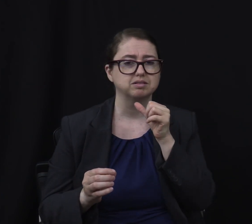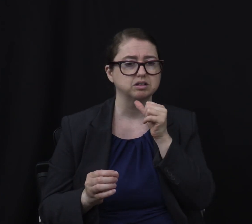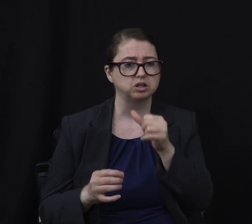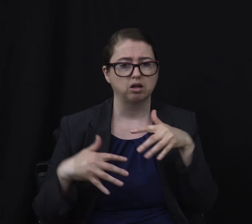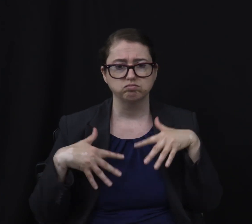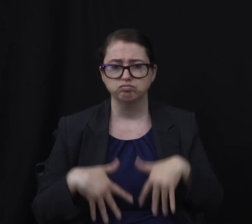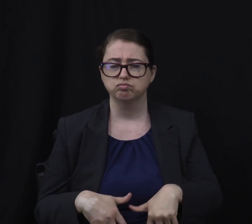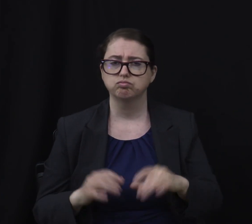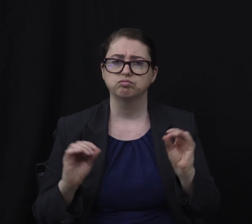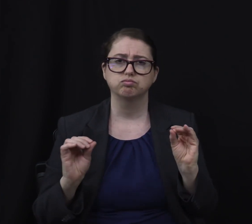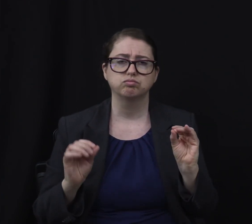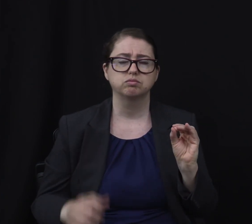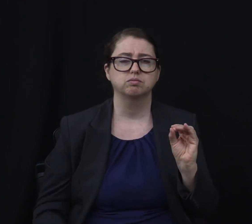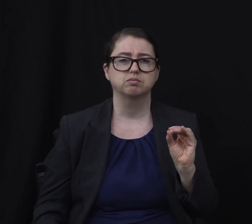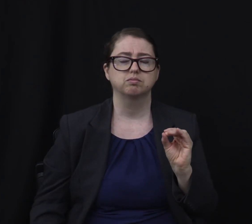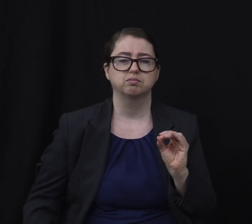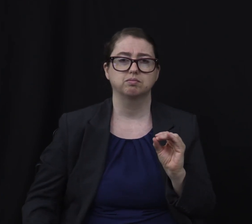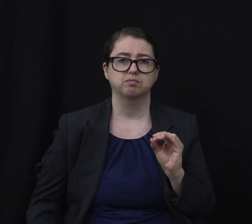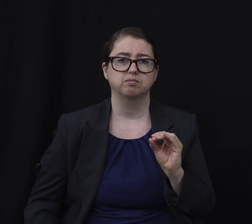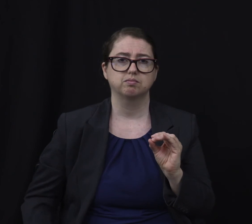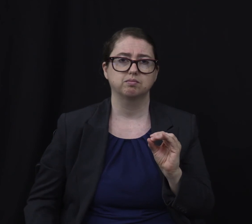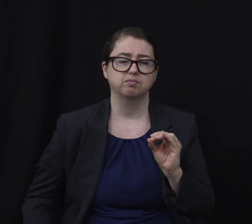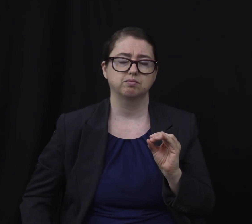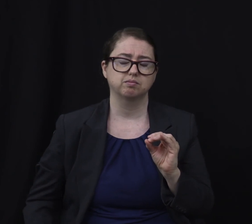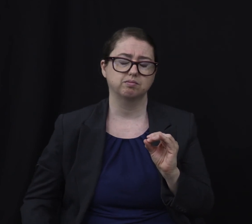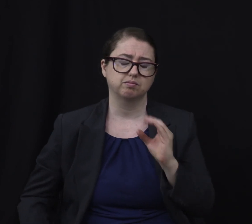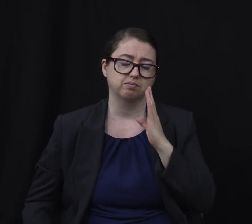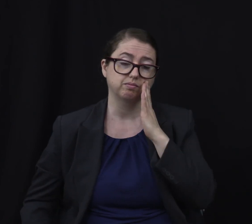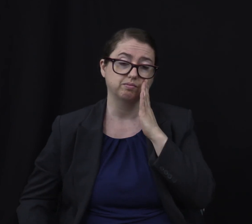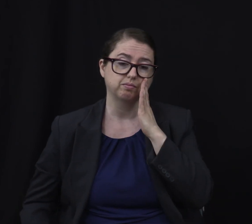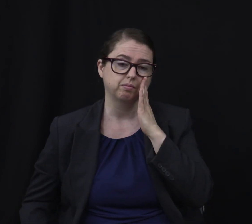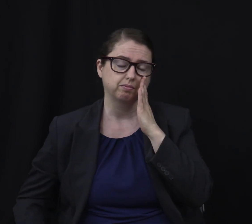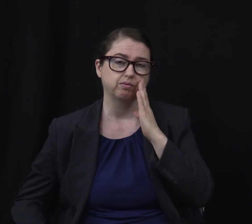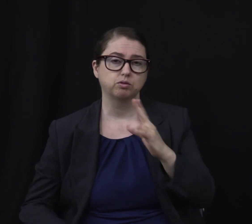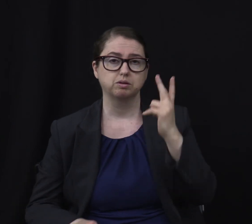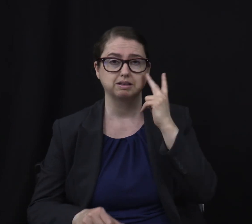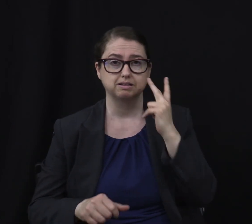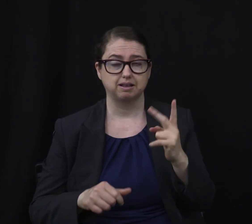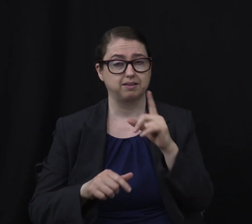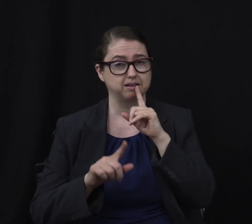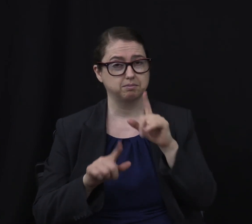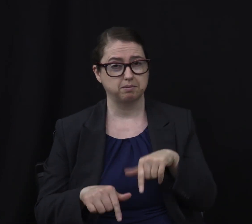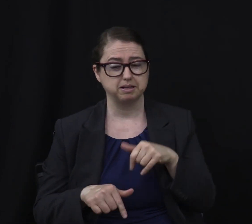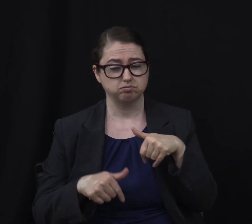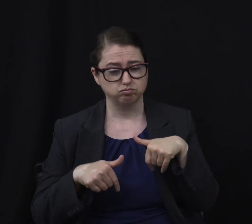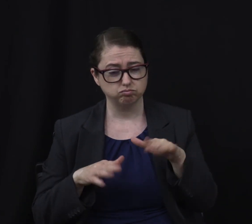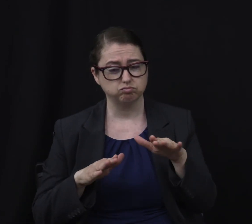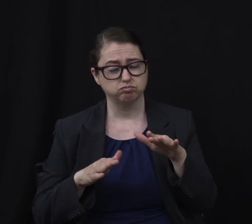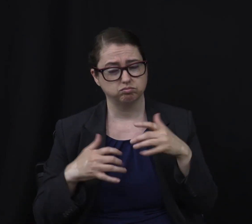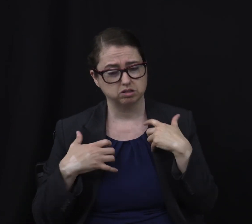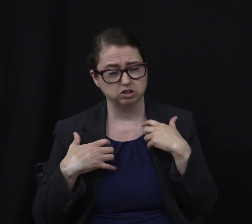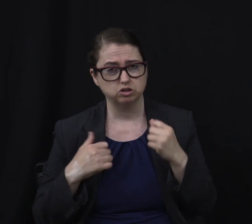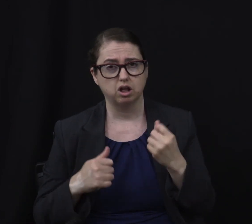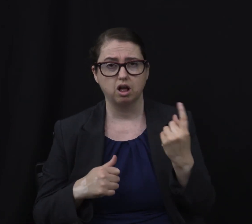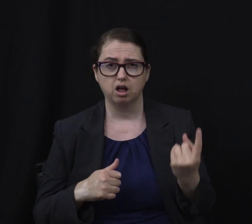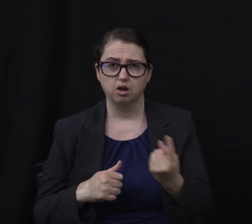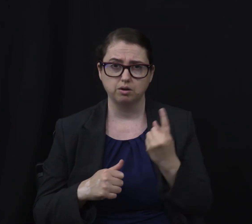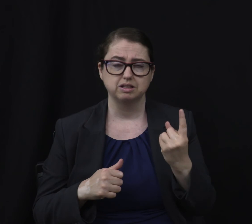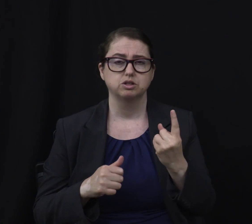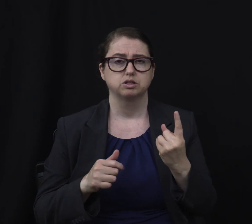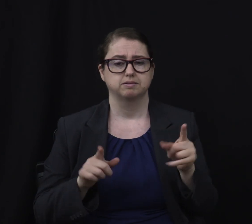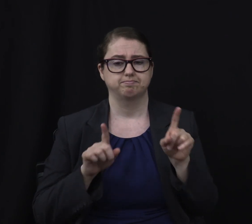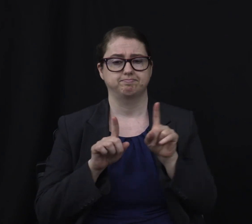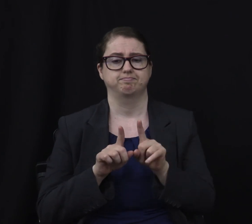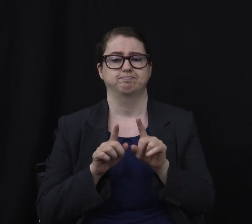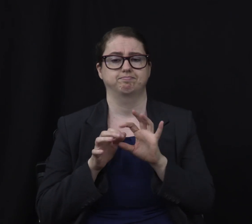Wherever there is this command or this charge to go forth and be courageous, it is always coupled with a reminder